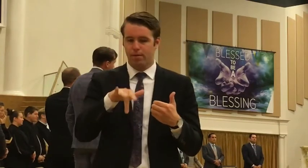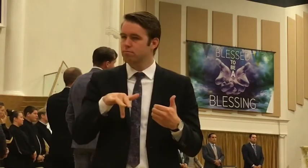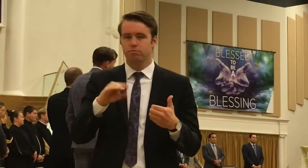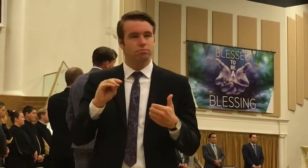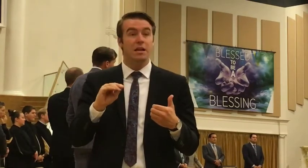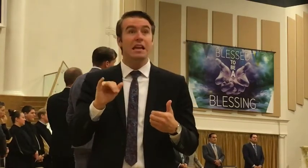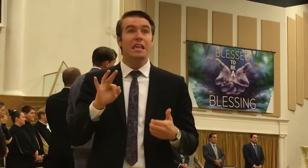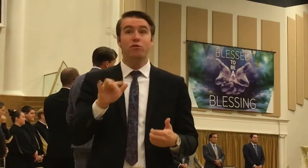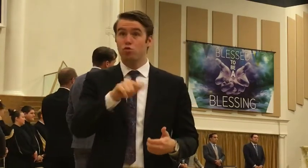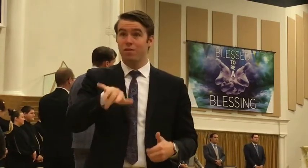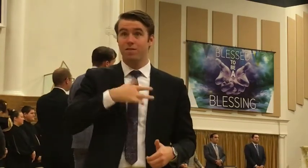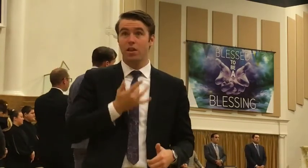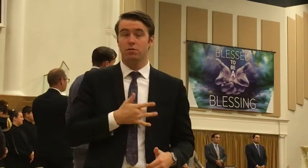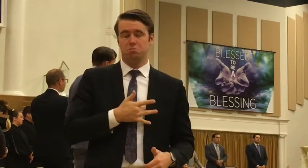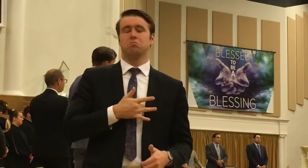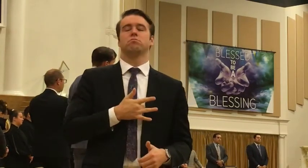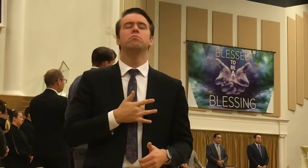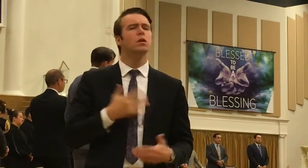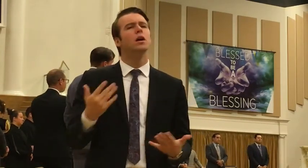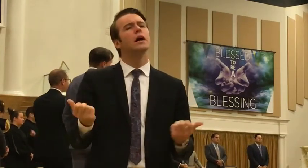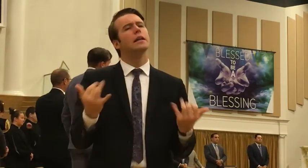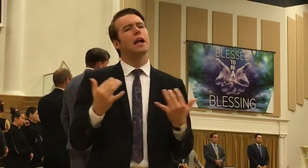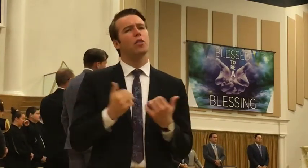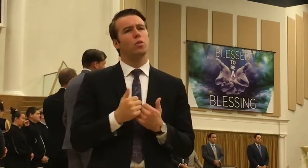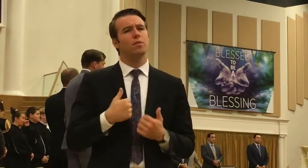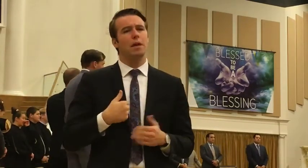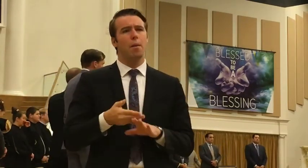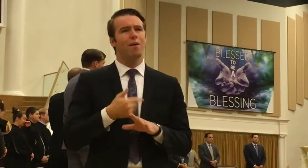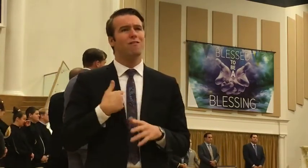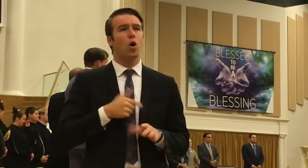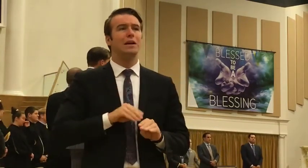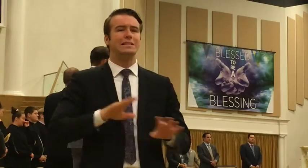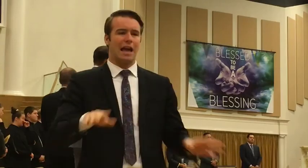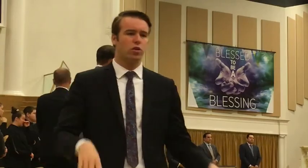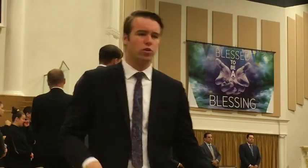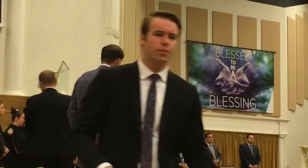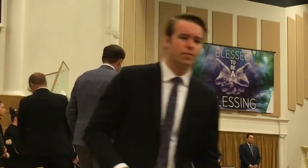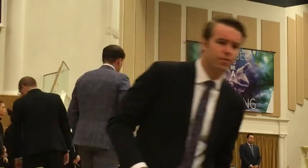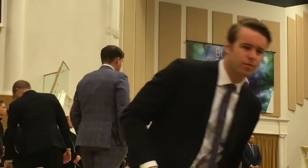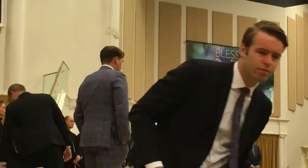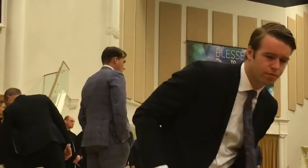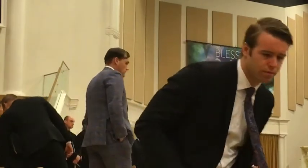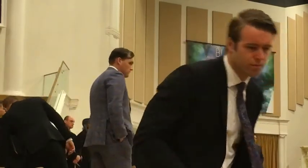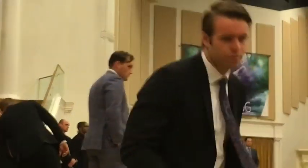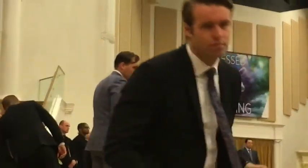Before we scatter, I want you to gather with me.